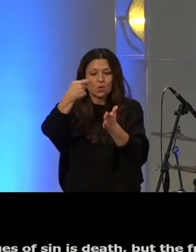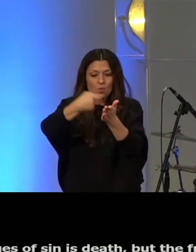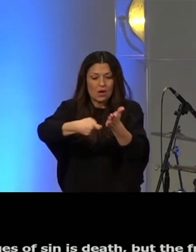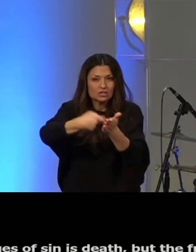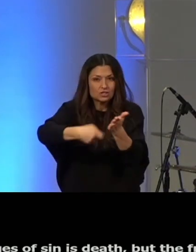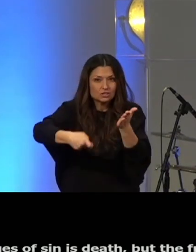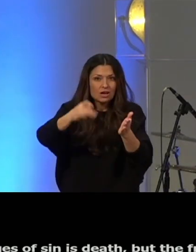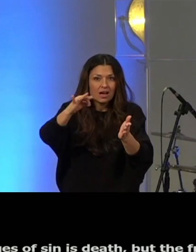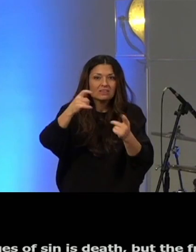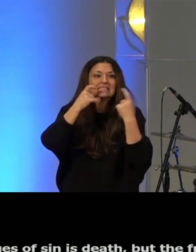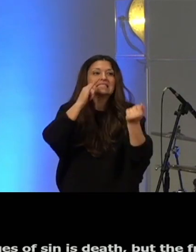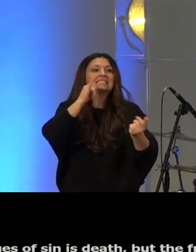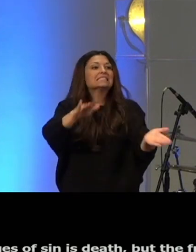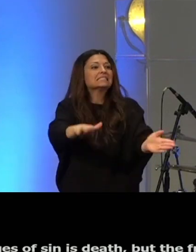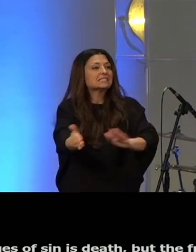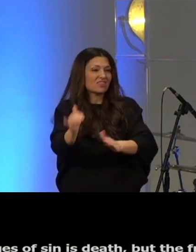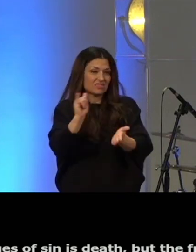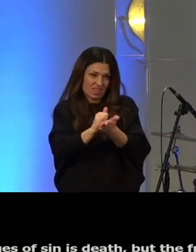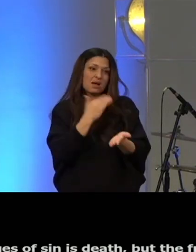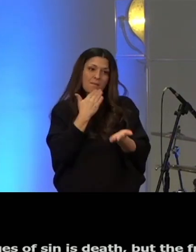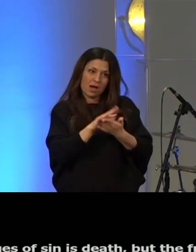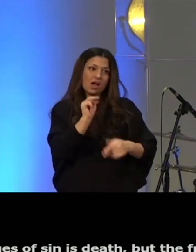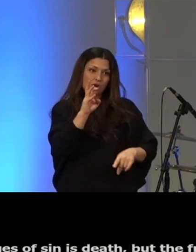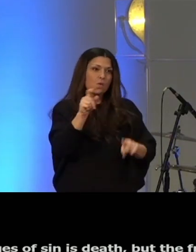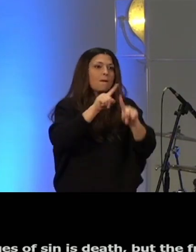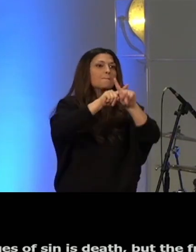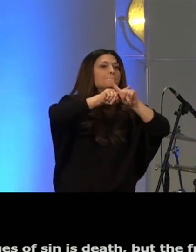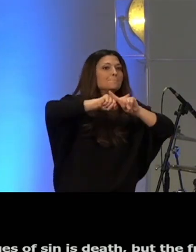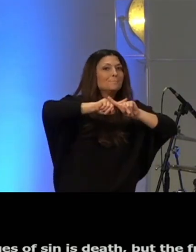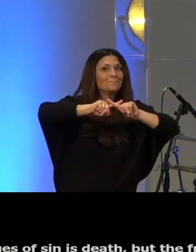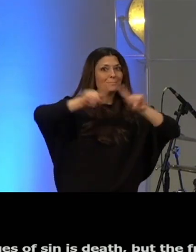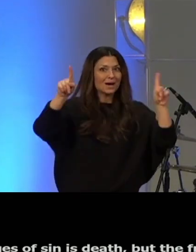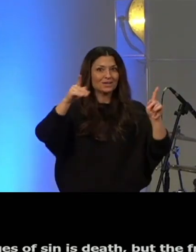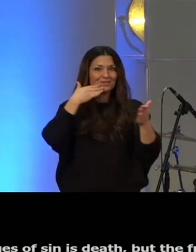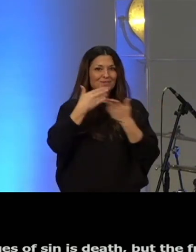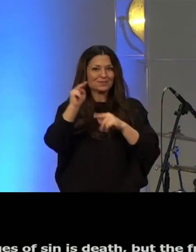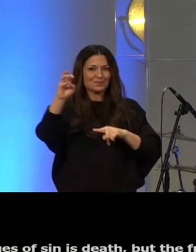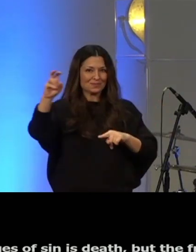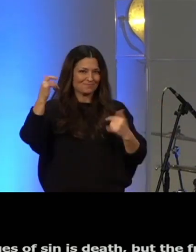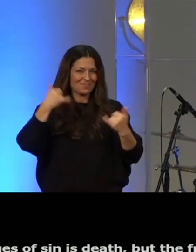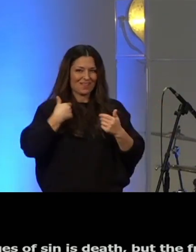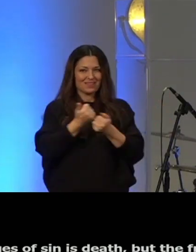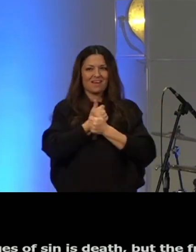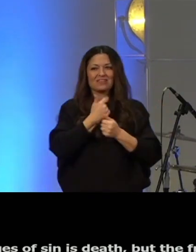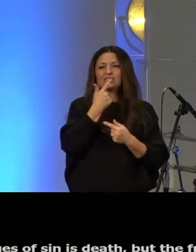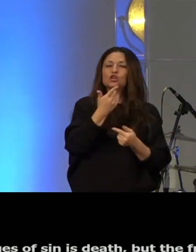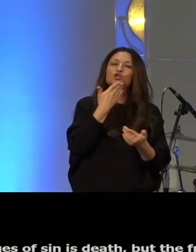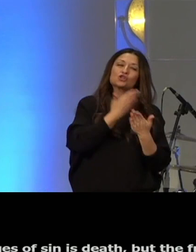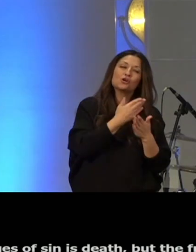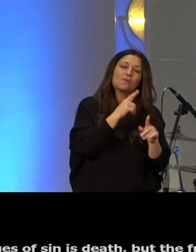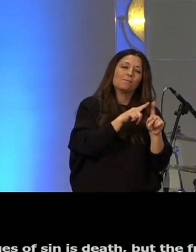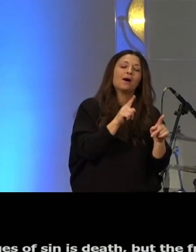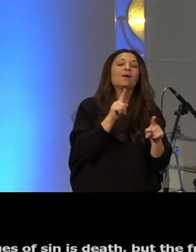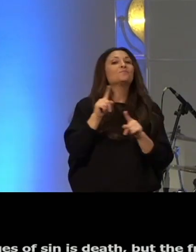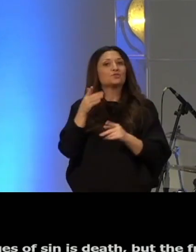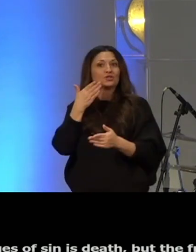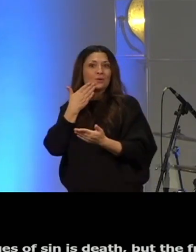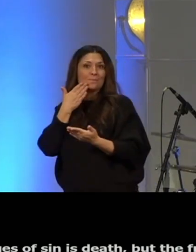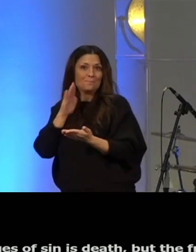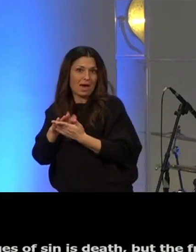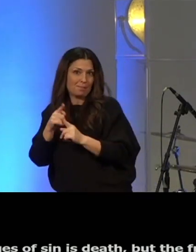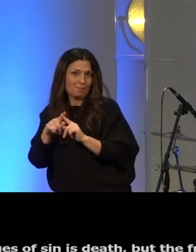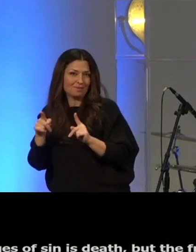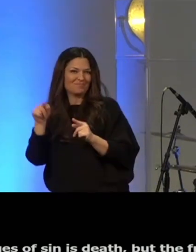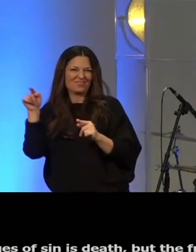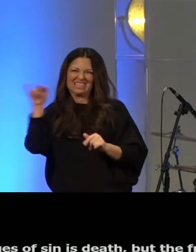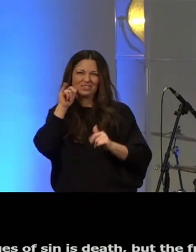death? That's the bad news. But here comes the good news. But, I love to tell people there's good buts and bad buts. This